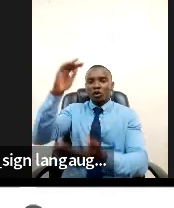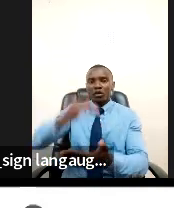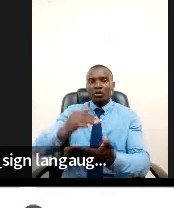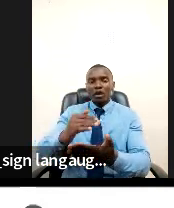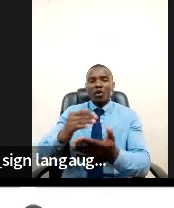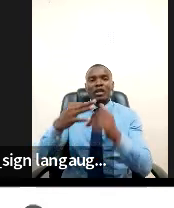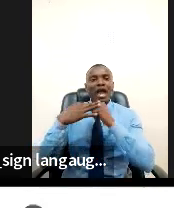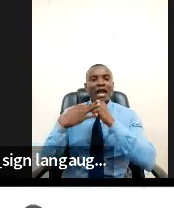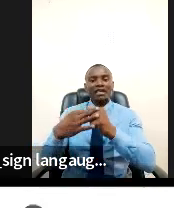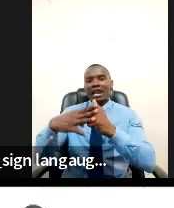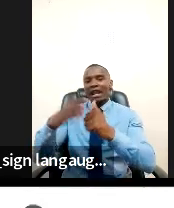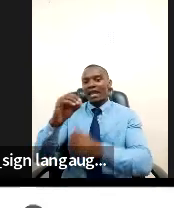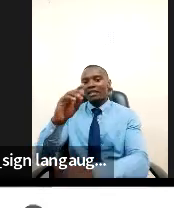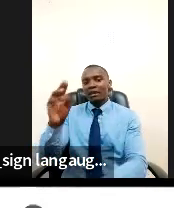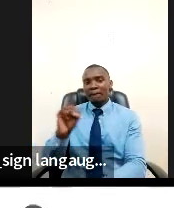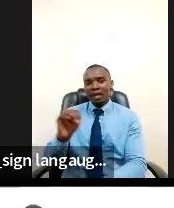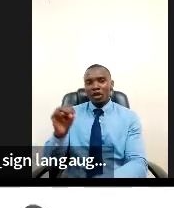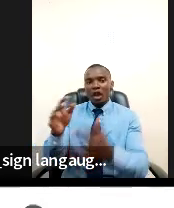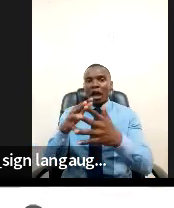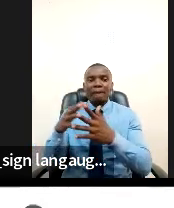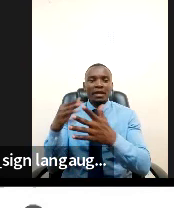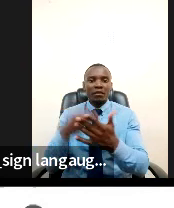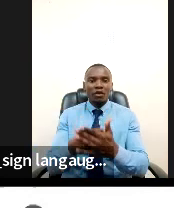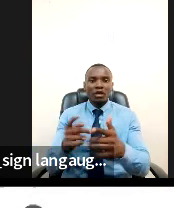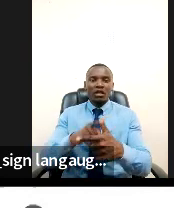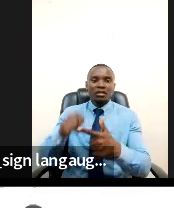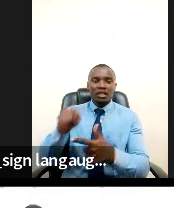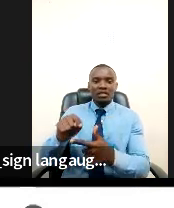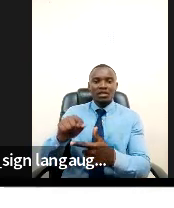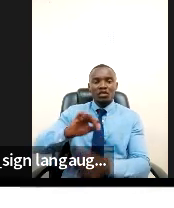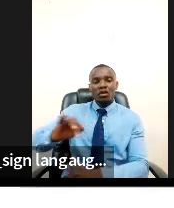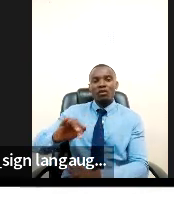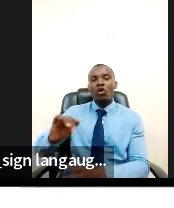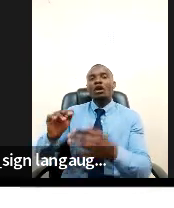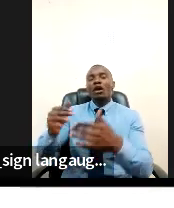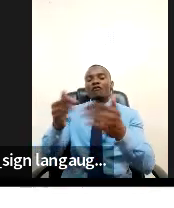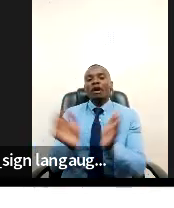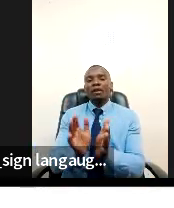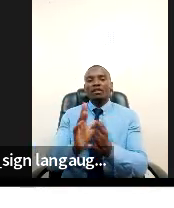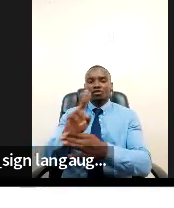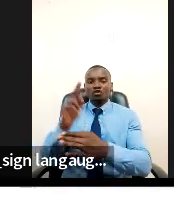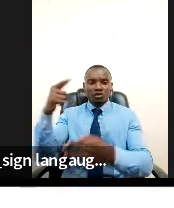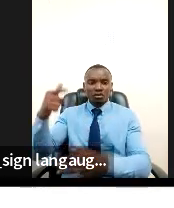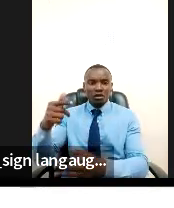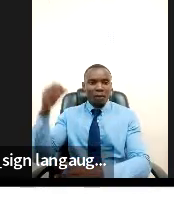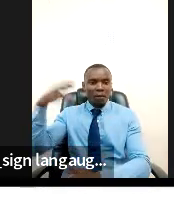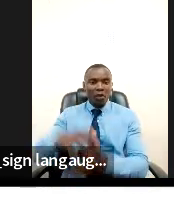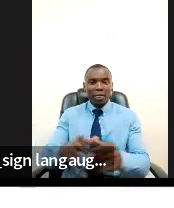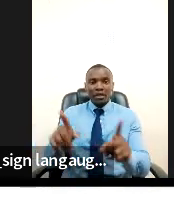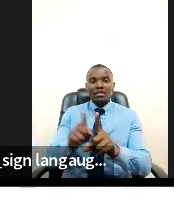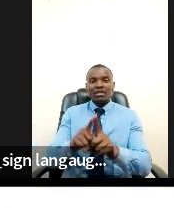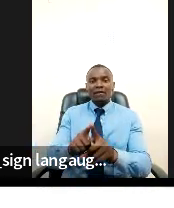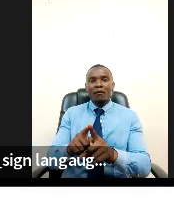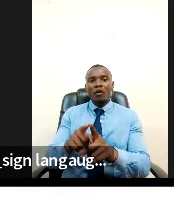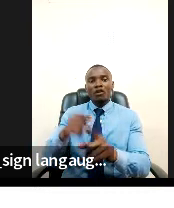$890 million, enough to lift households in the UK out of fuel poverty. Hypnagogic React, a mobile application